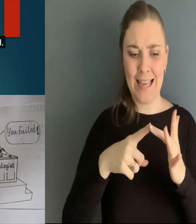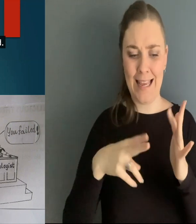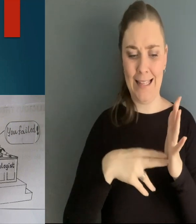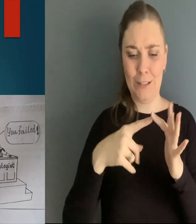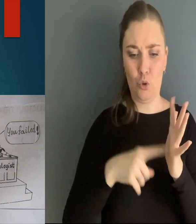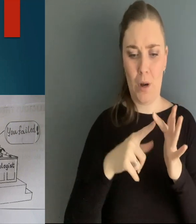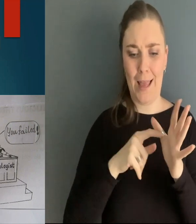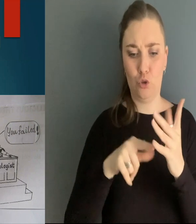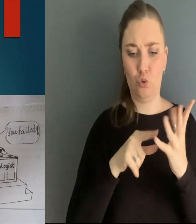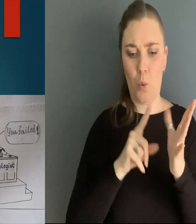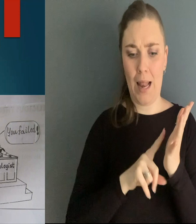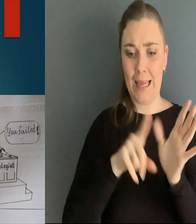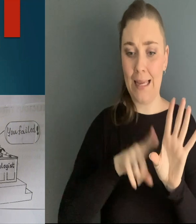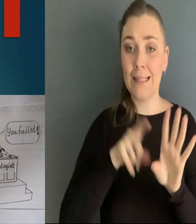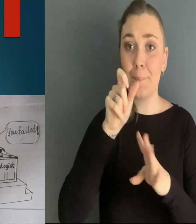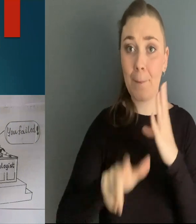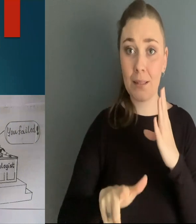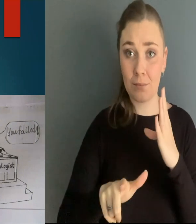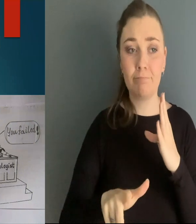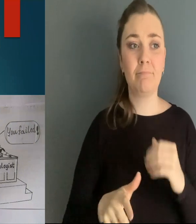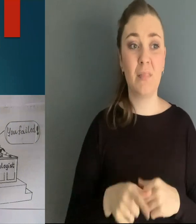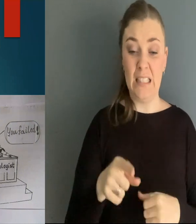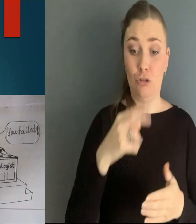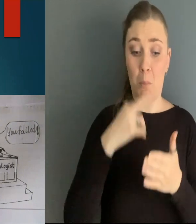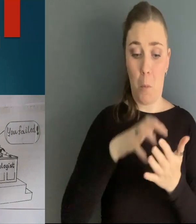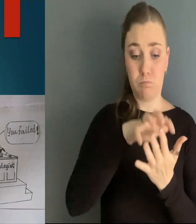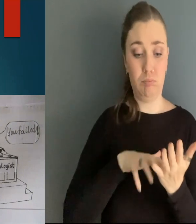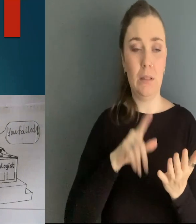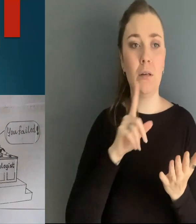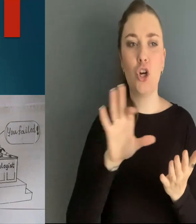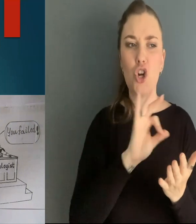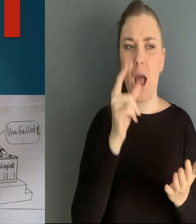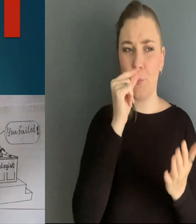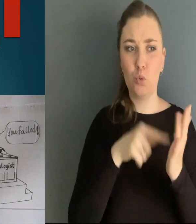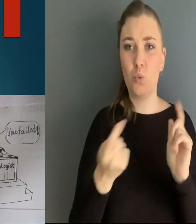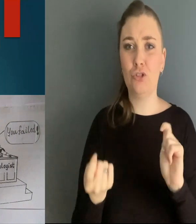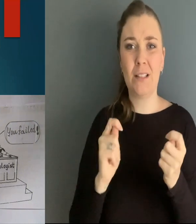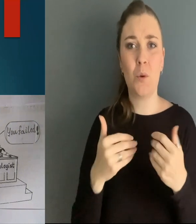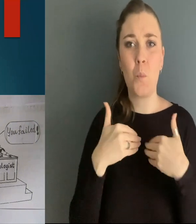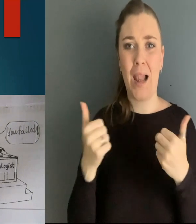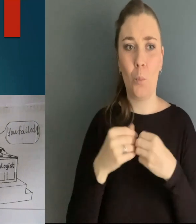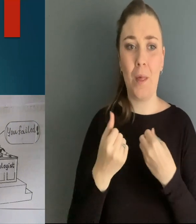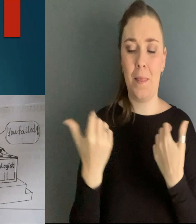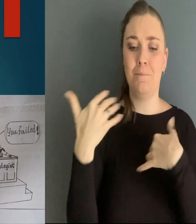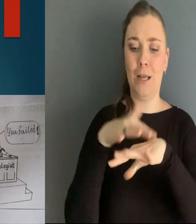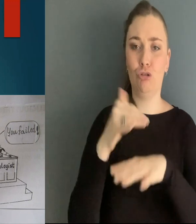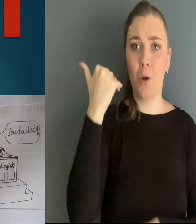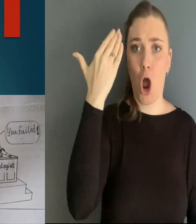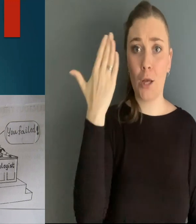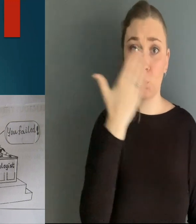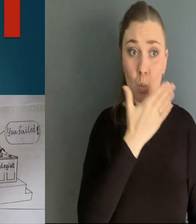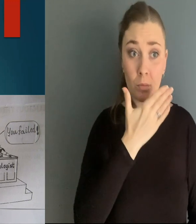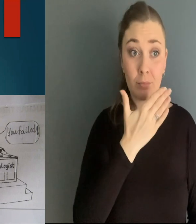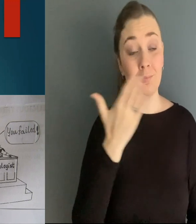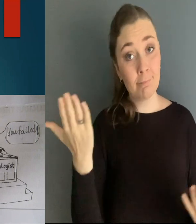disabled this report indicated that i would be unlikely to adjust well at mainstream high school on the